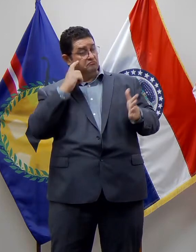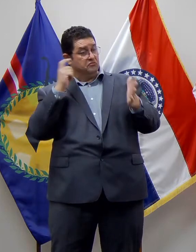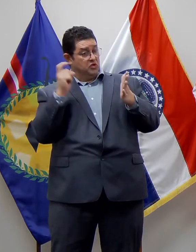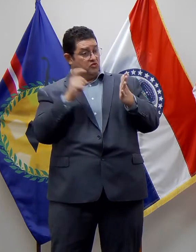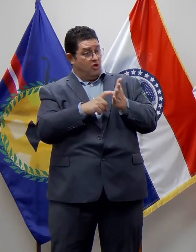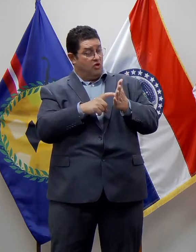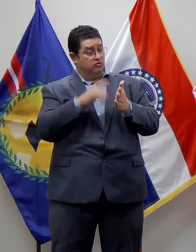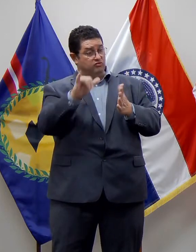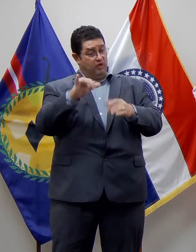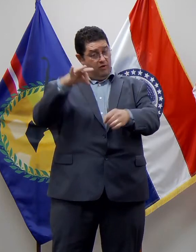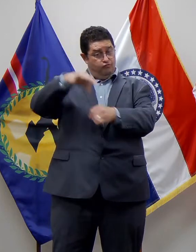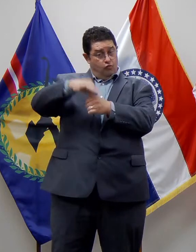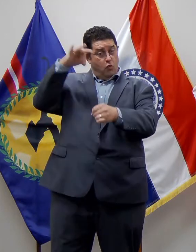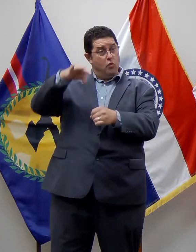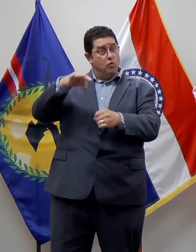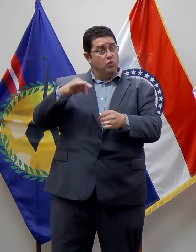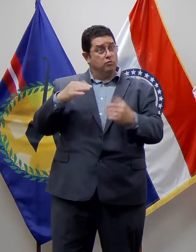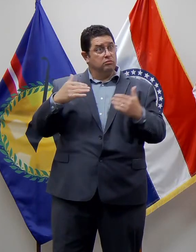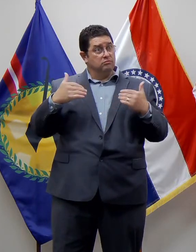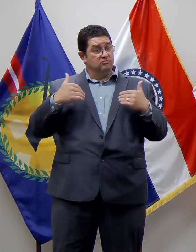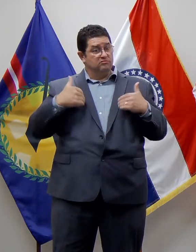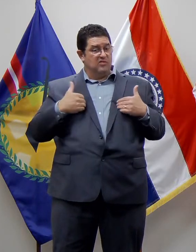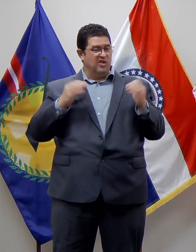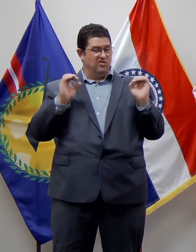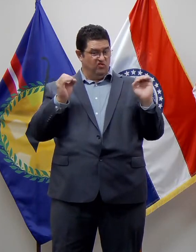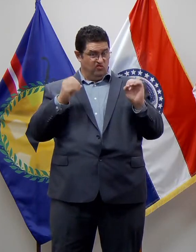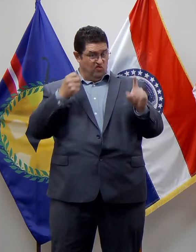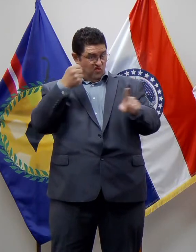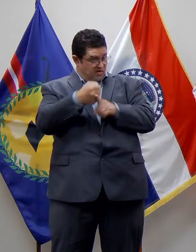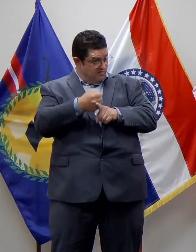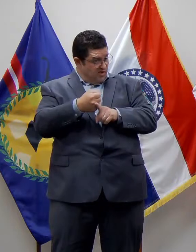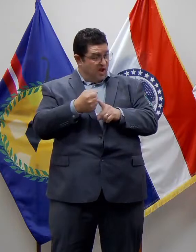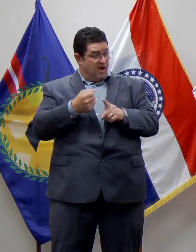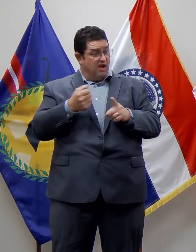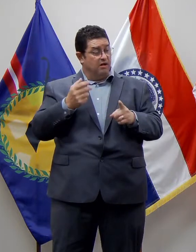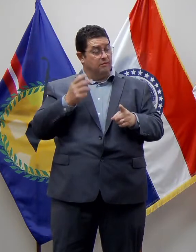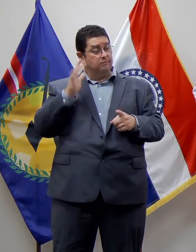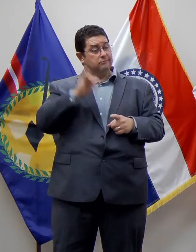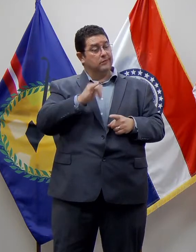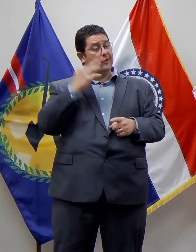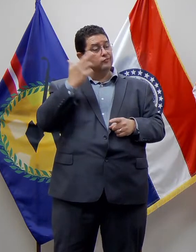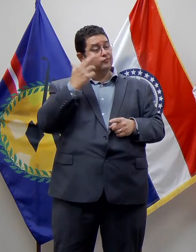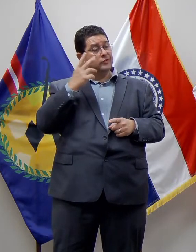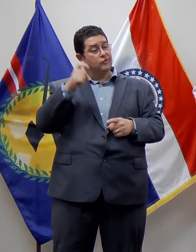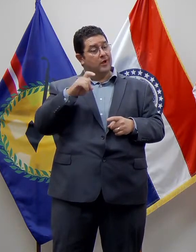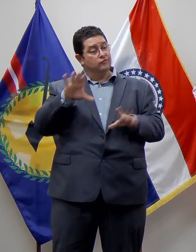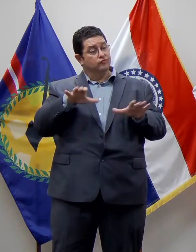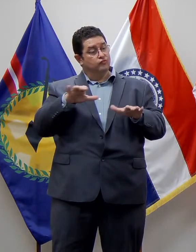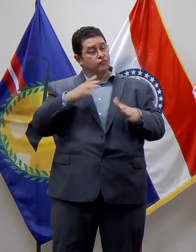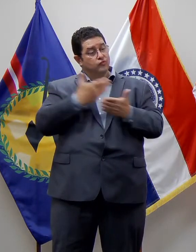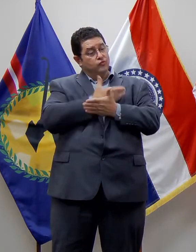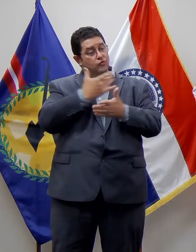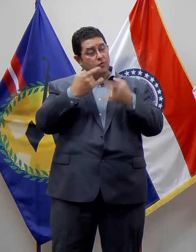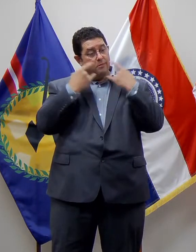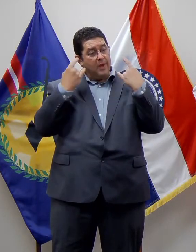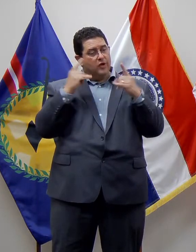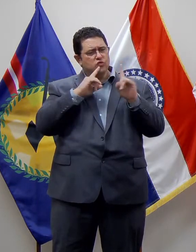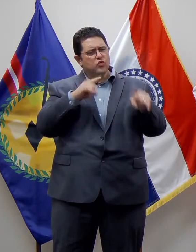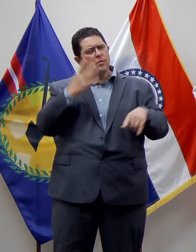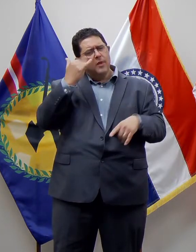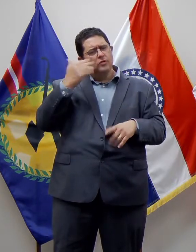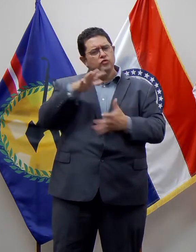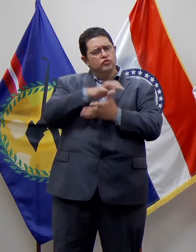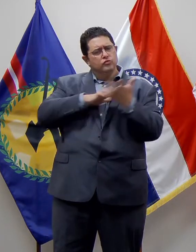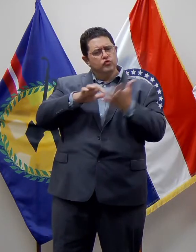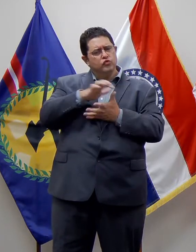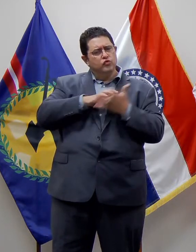resolution vote really had no impact, and that's why you had to do a new mask order, because there was some confusion about